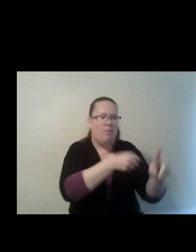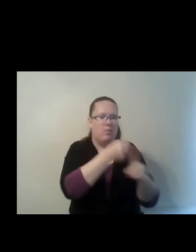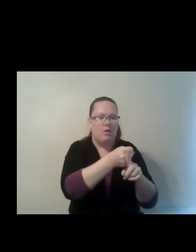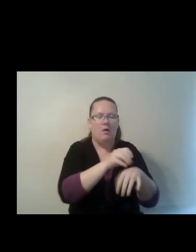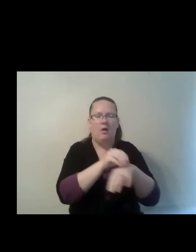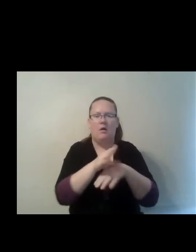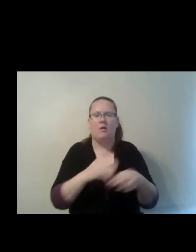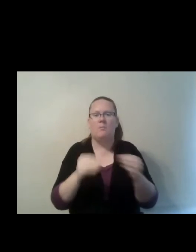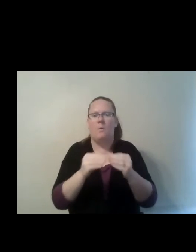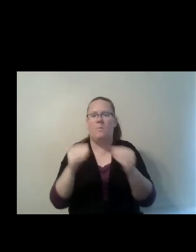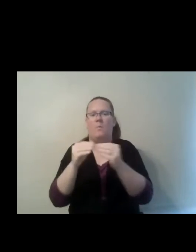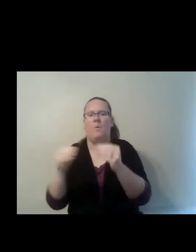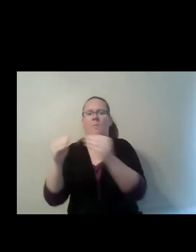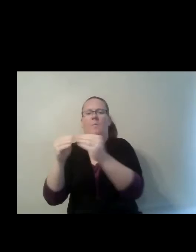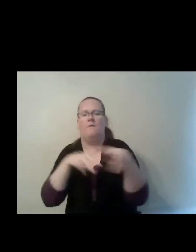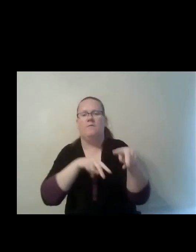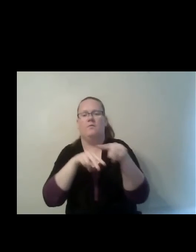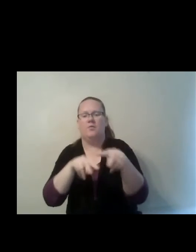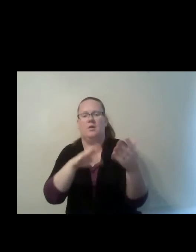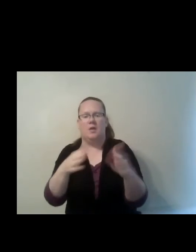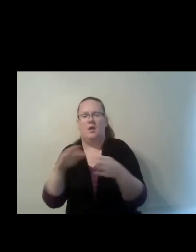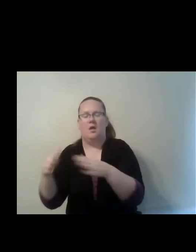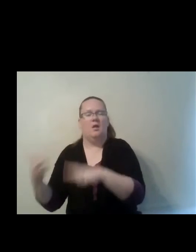Those are the sorts of things we need to think about.